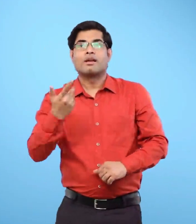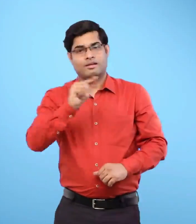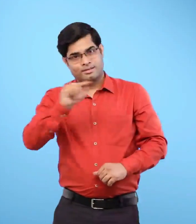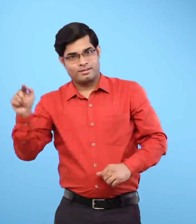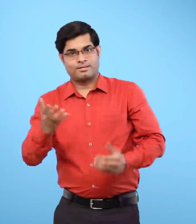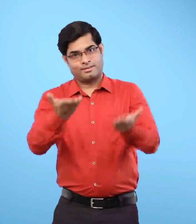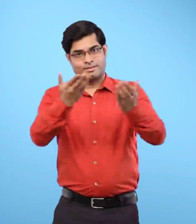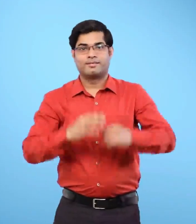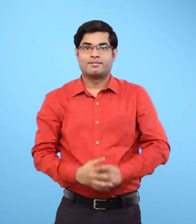Dash.